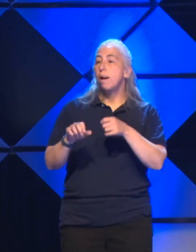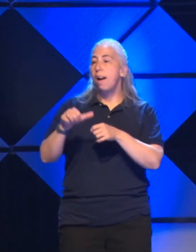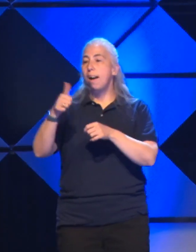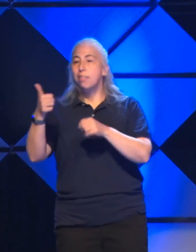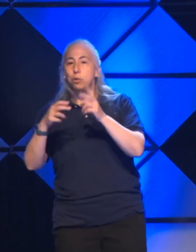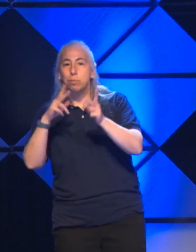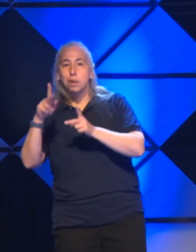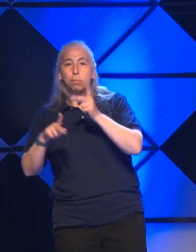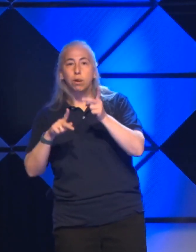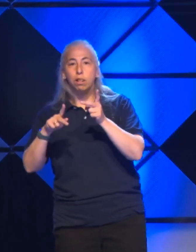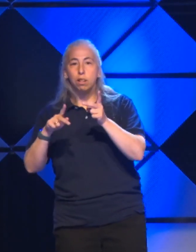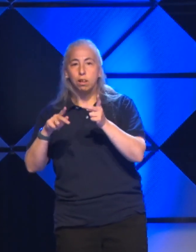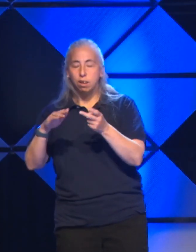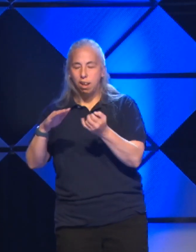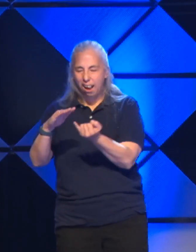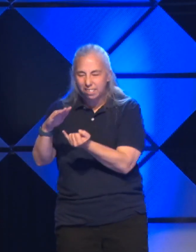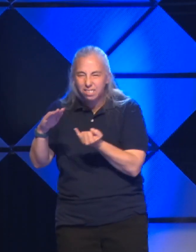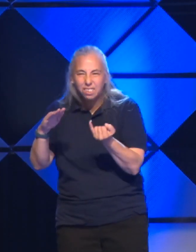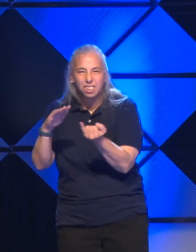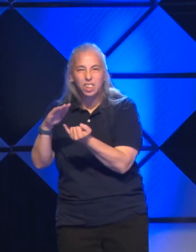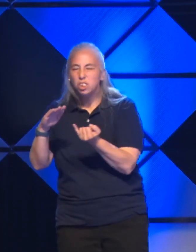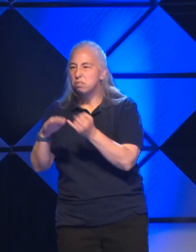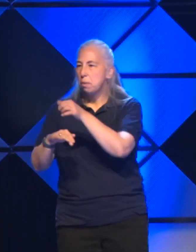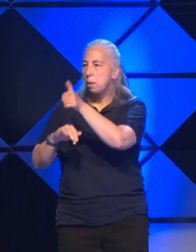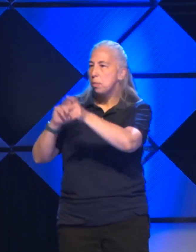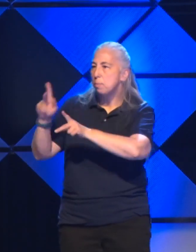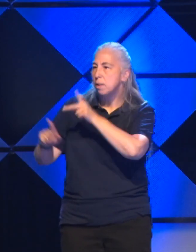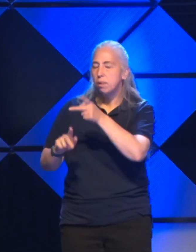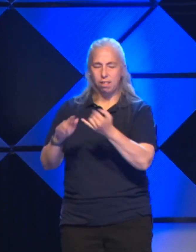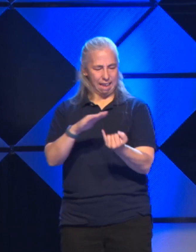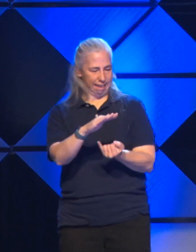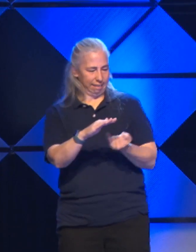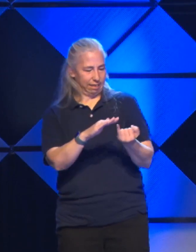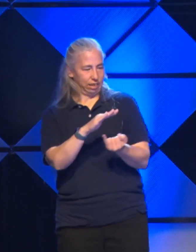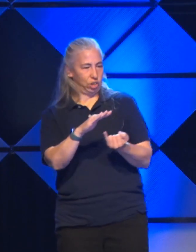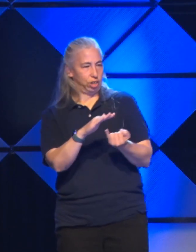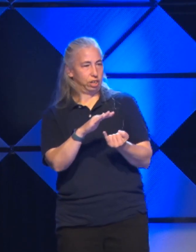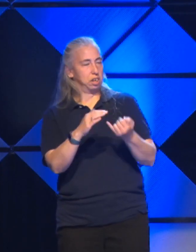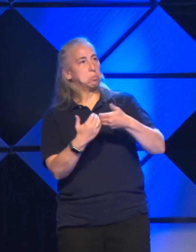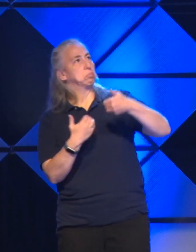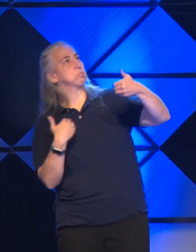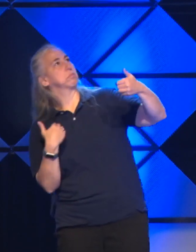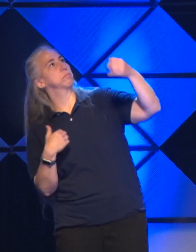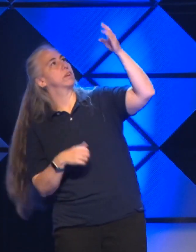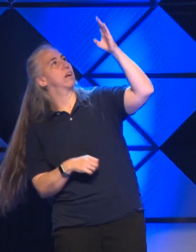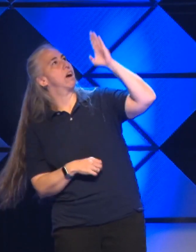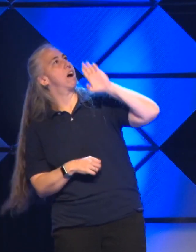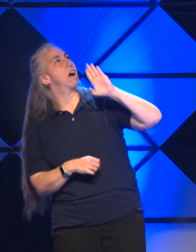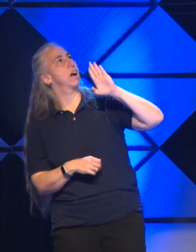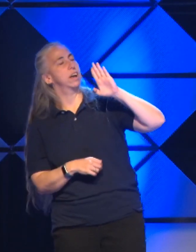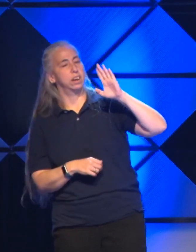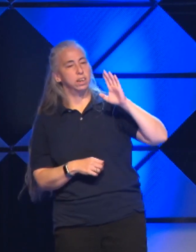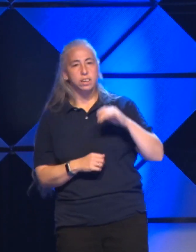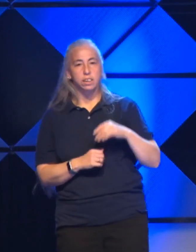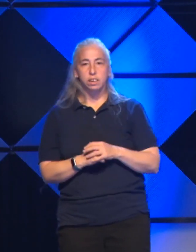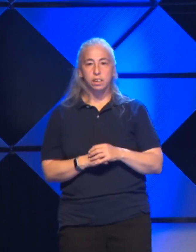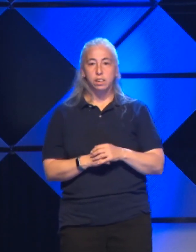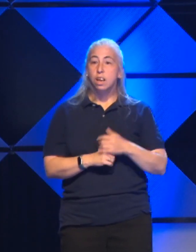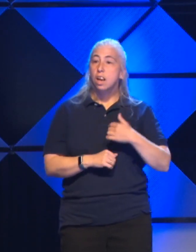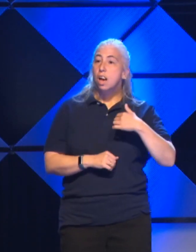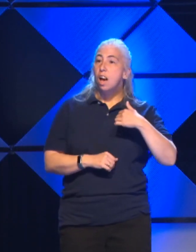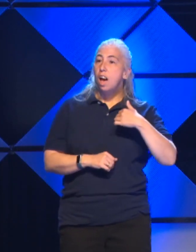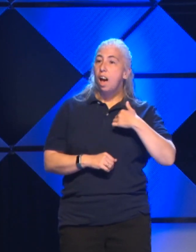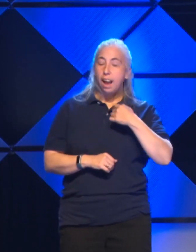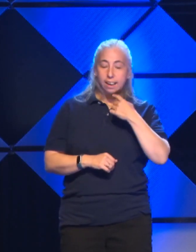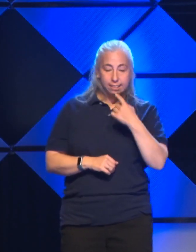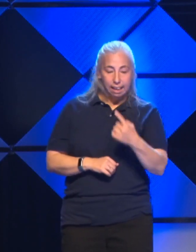God, isolation from God. And I used to say that further away we go from God, less